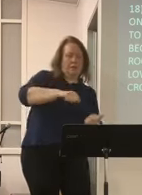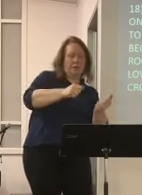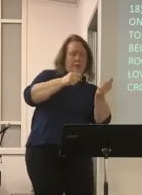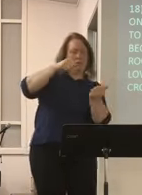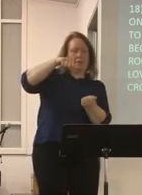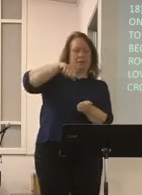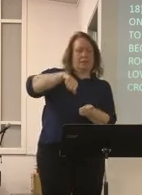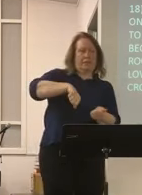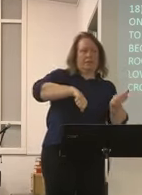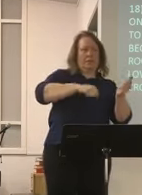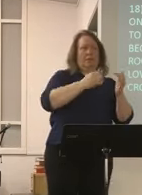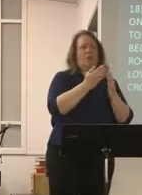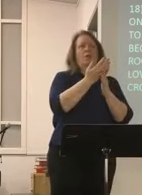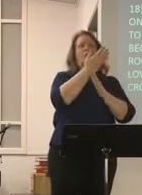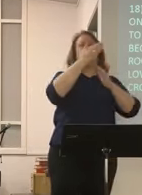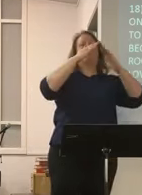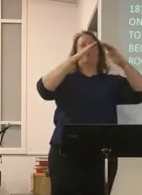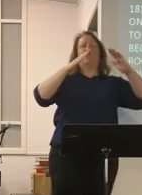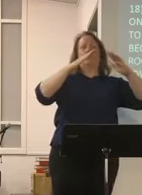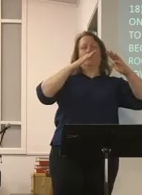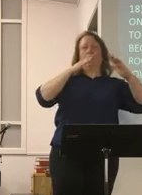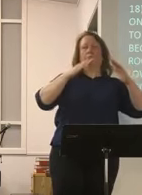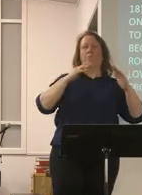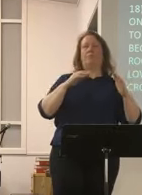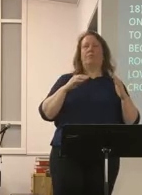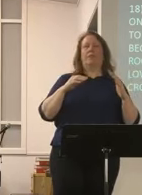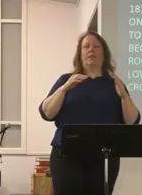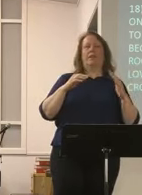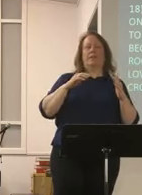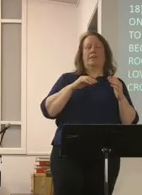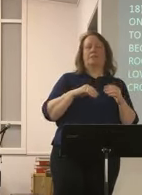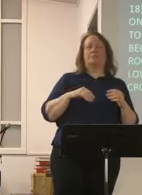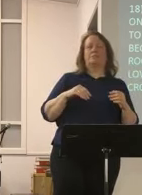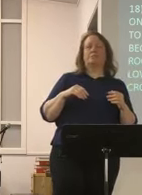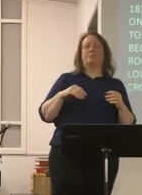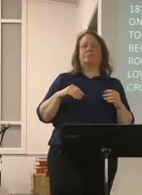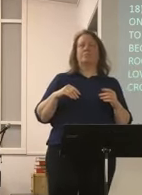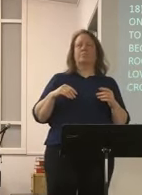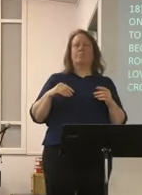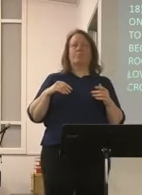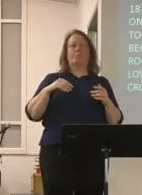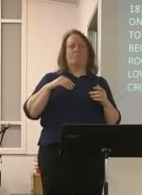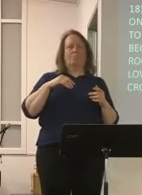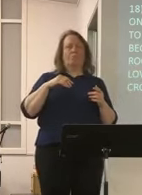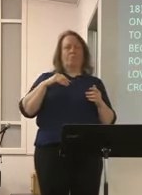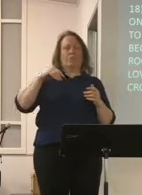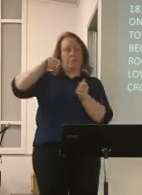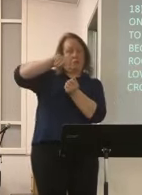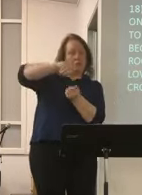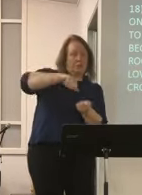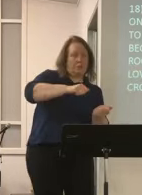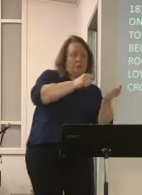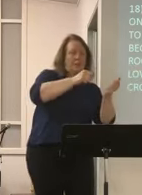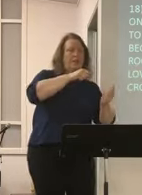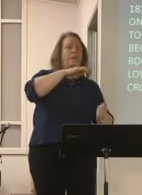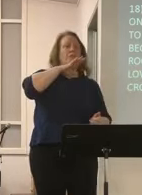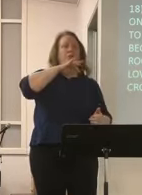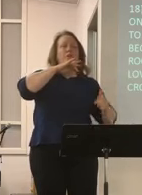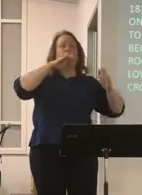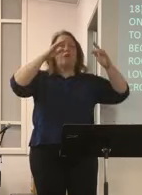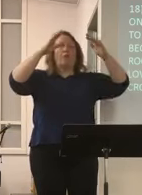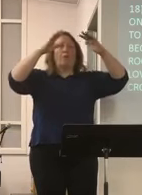roof, which means as they're digging, they get to a point, all of a sudden dirt is going to start